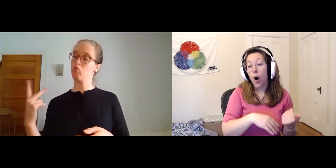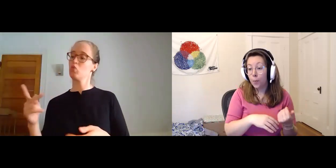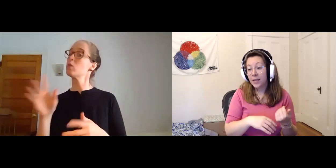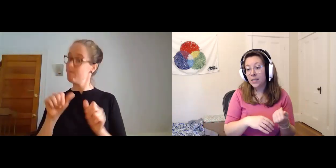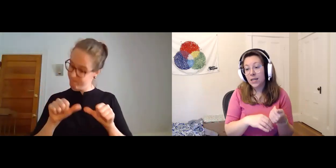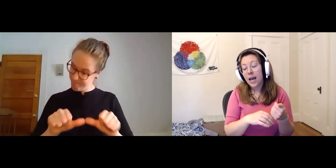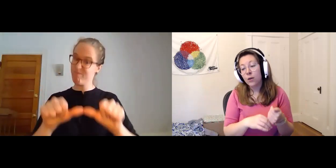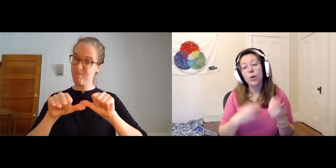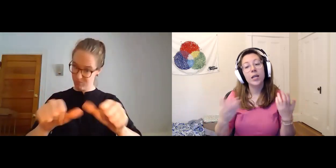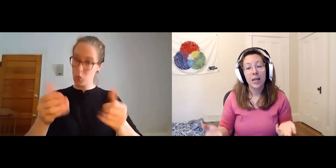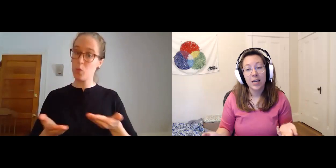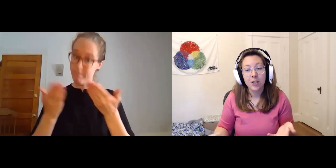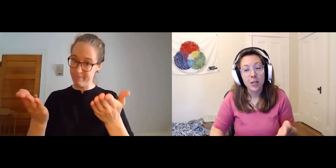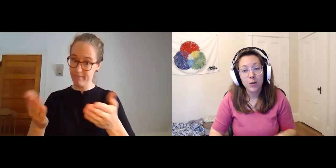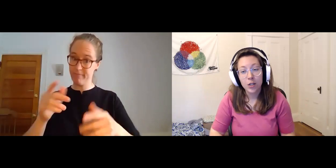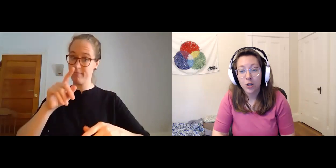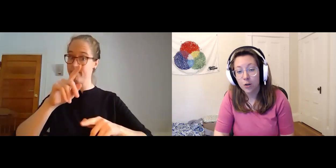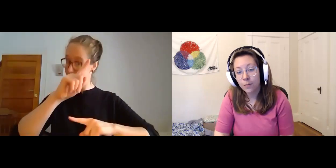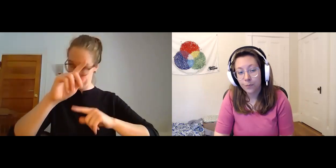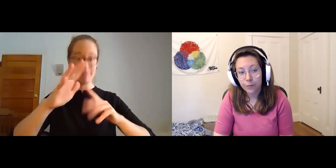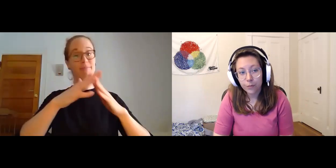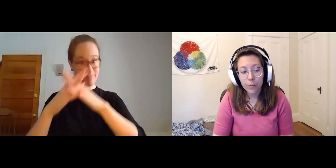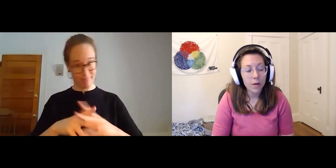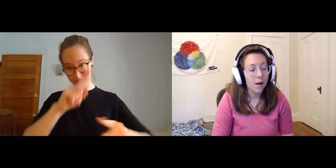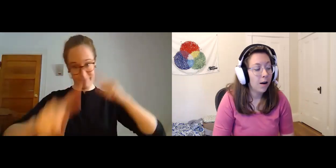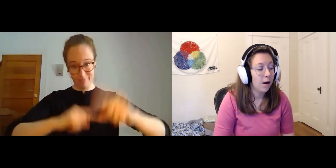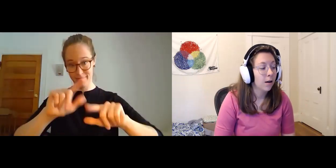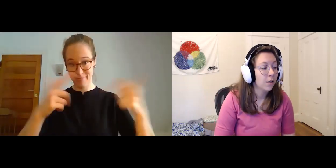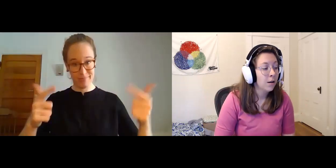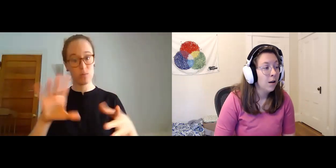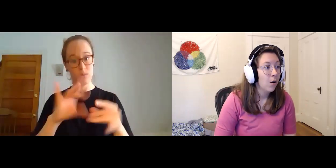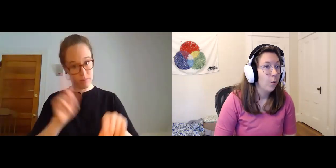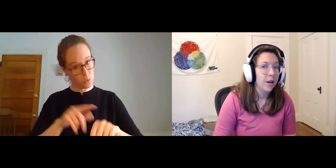library opens again, we can continue to do.